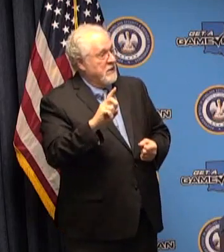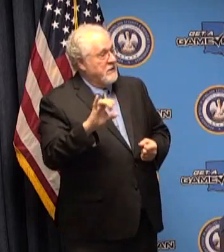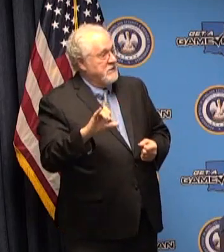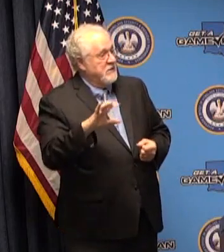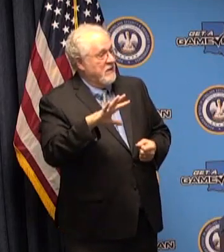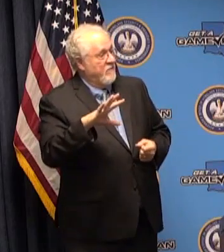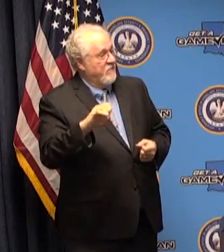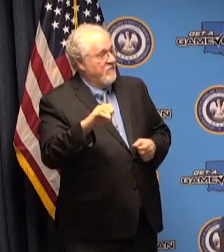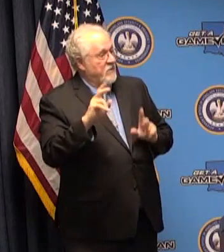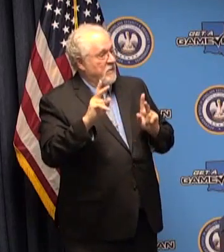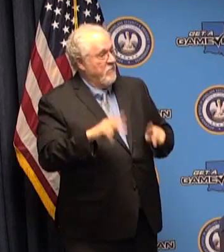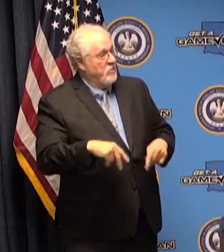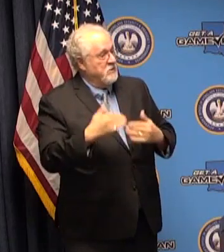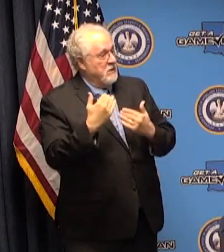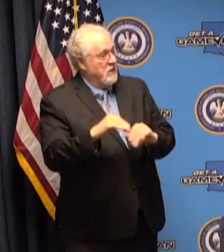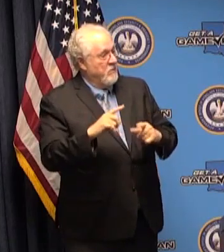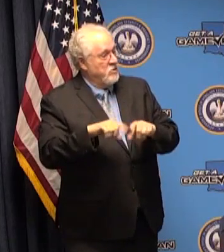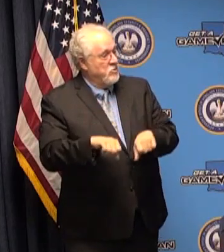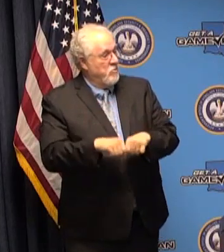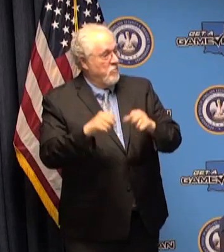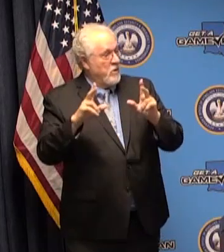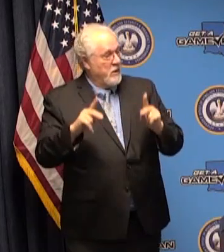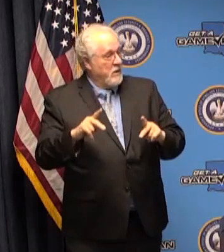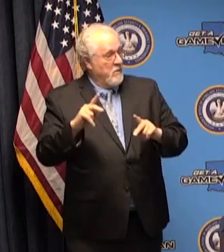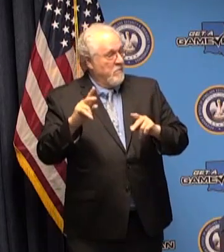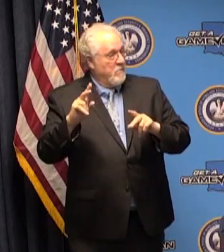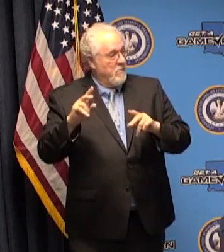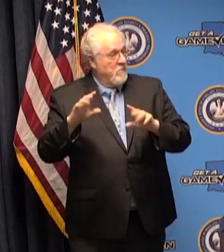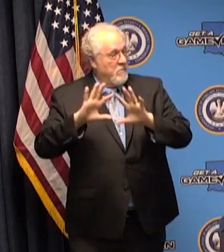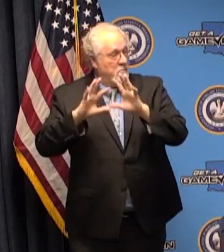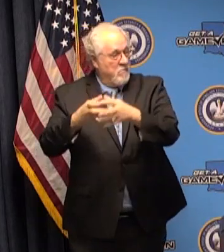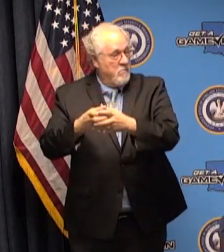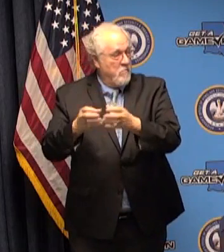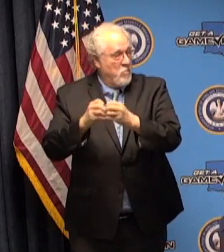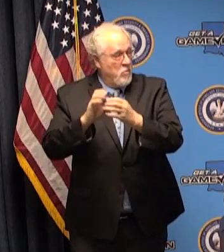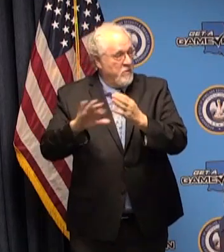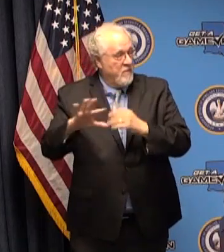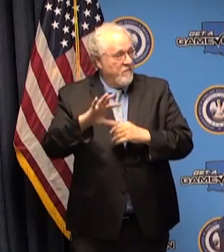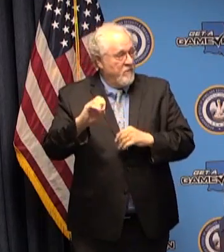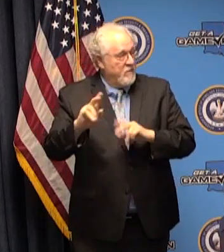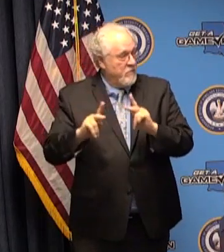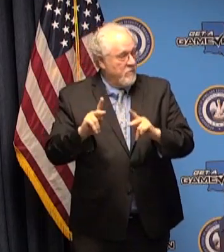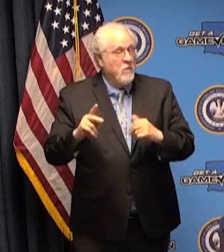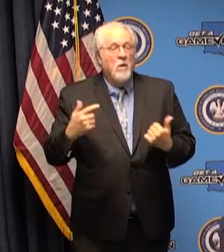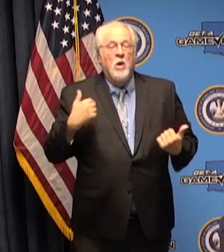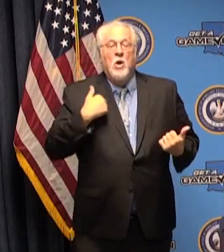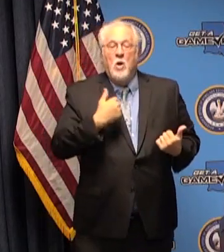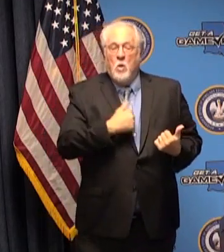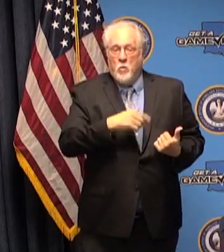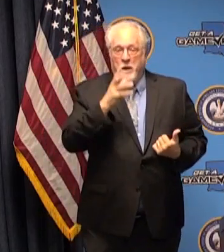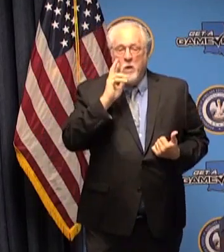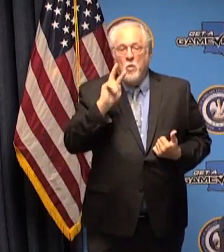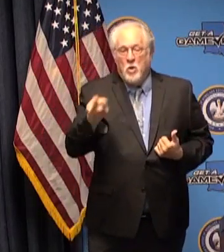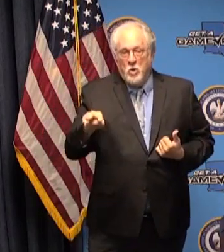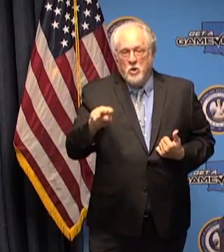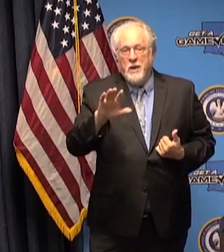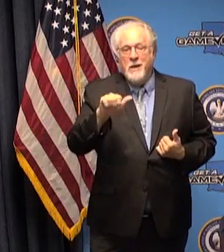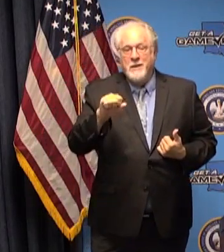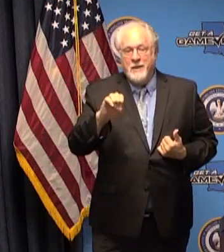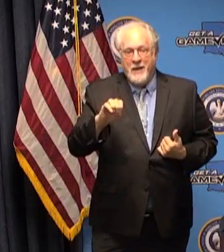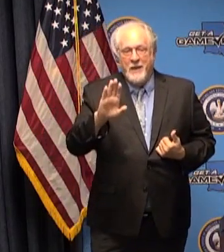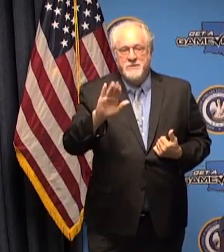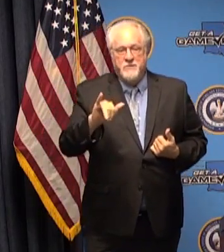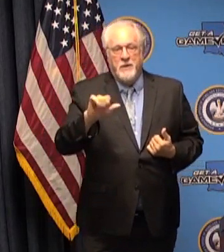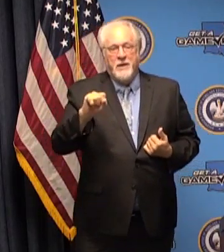CDC's 50-person limit by breaking up gatherings of more than 50 people? Well, we will look at that on a